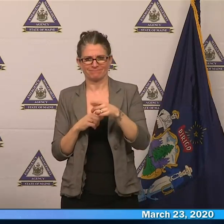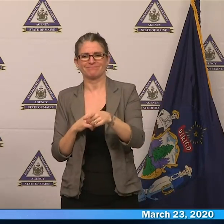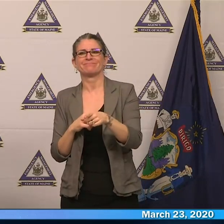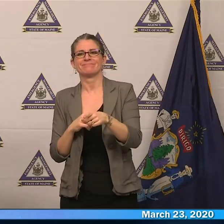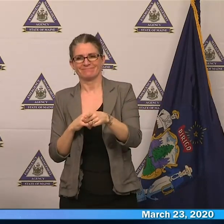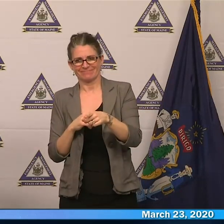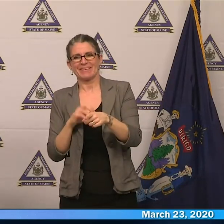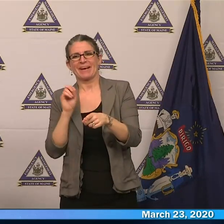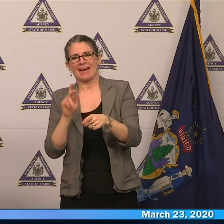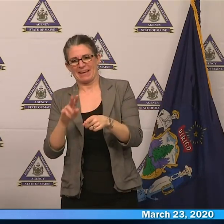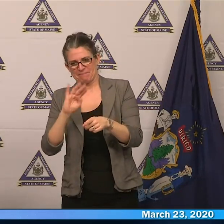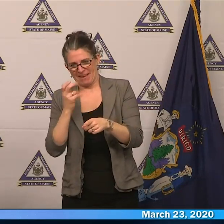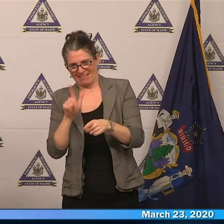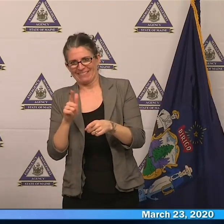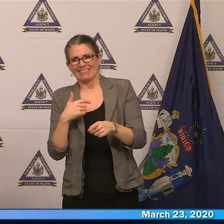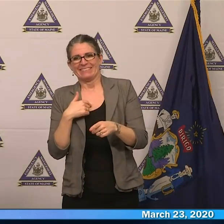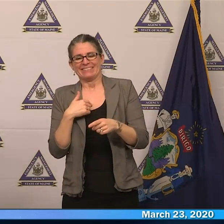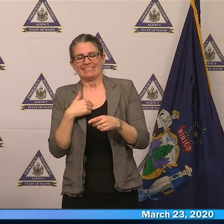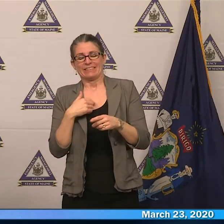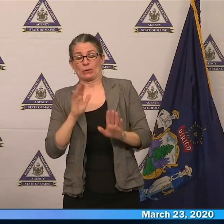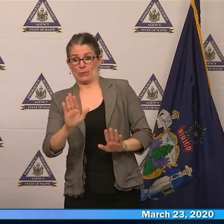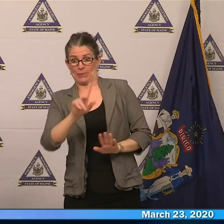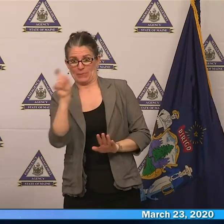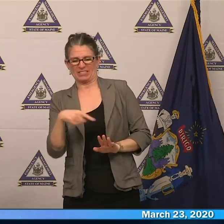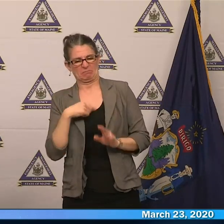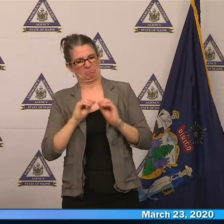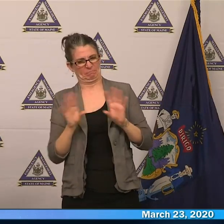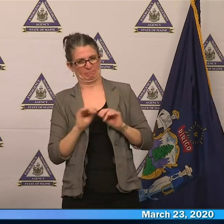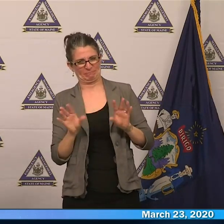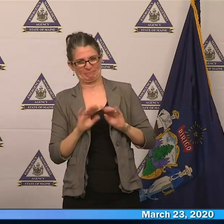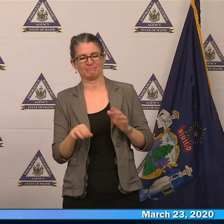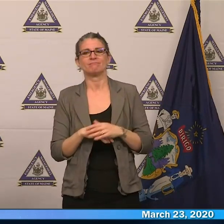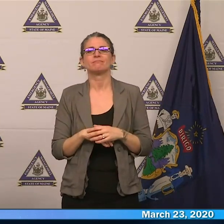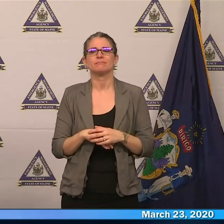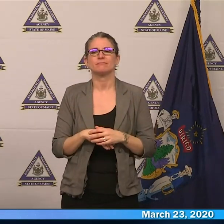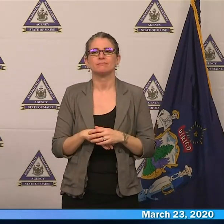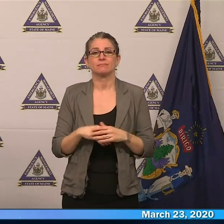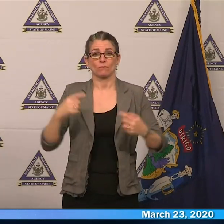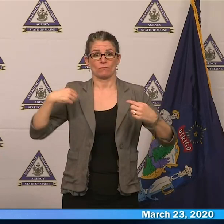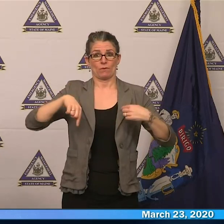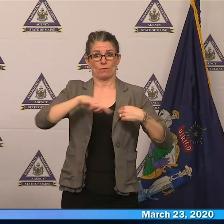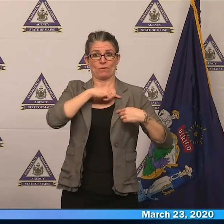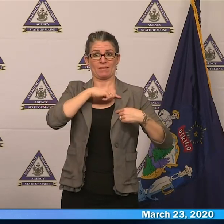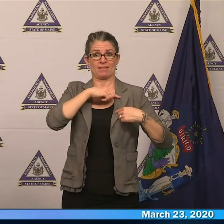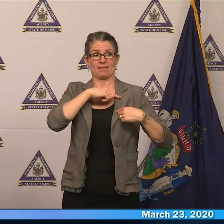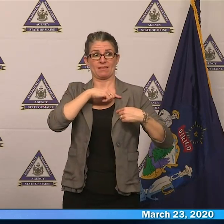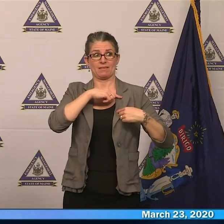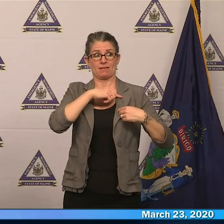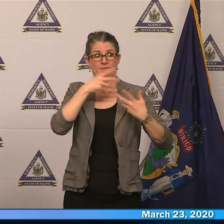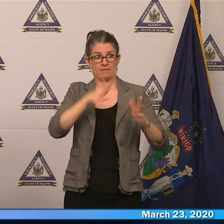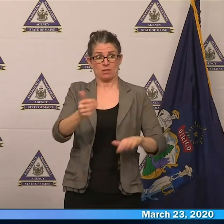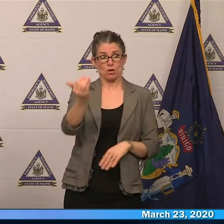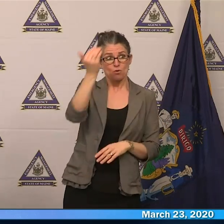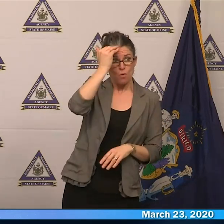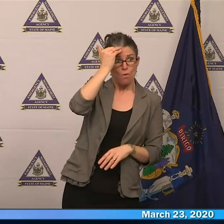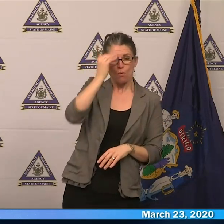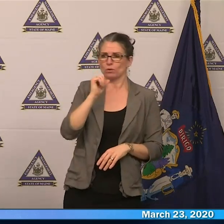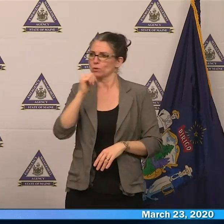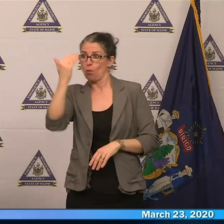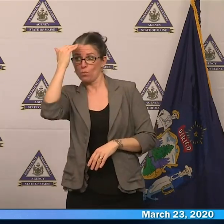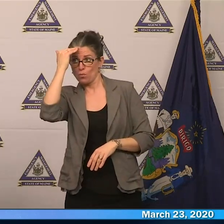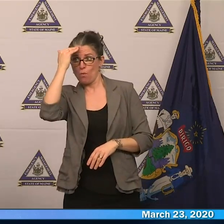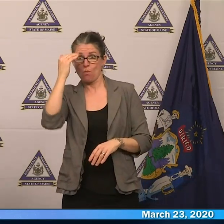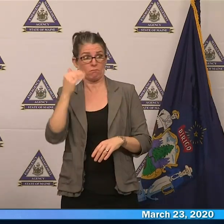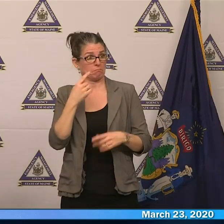Michael's question is, how do we know, when will we know whether the steps that have already been implemented are